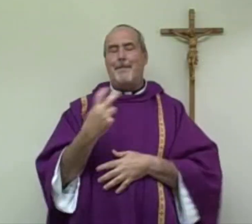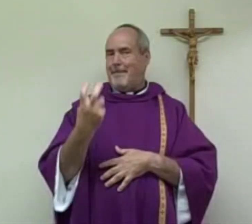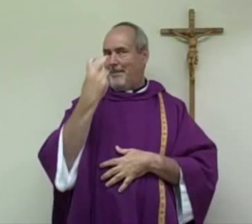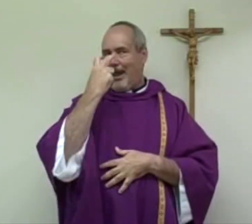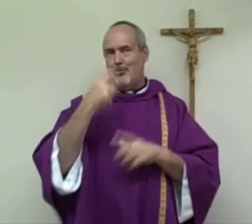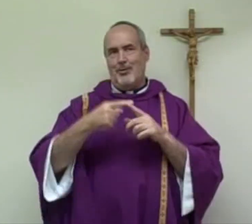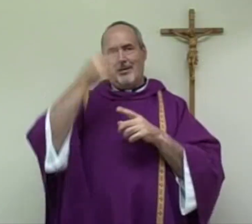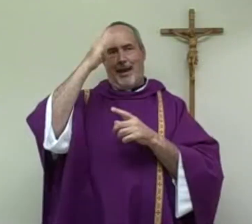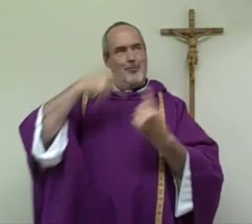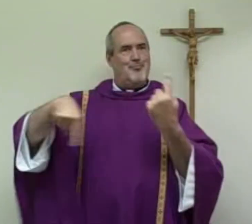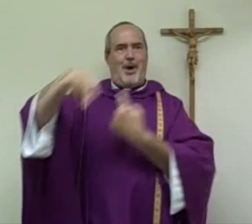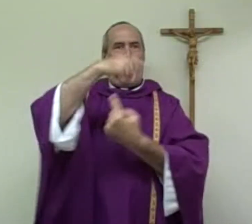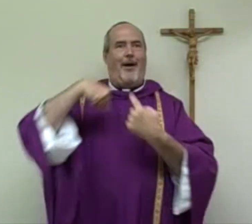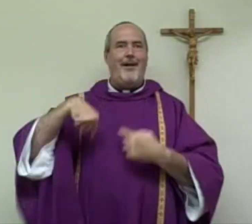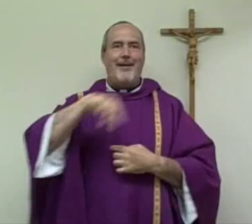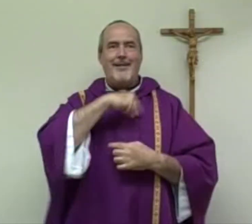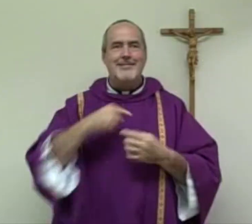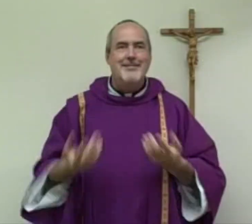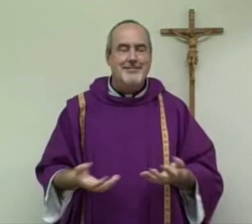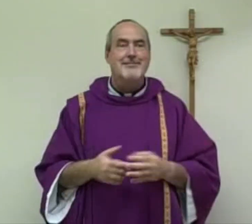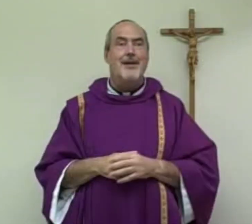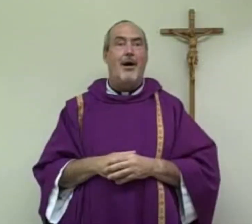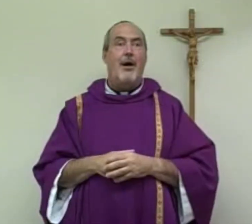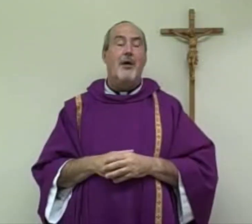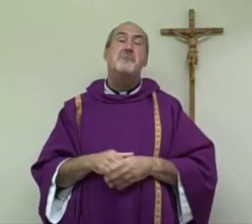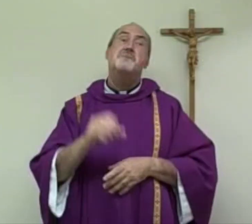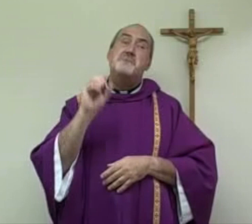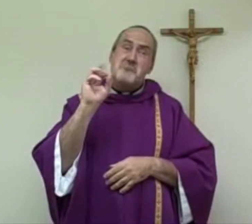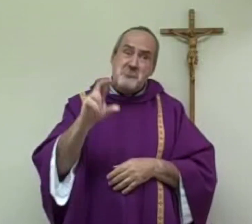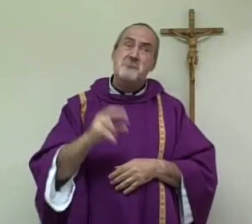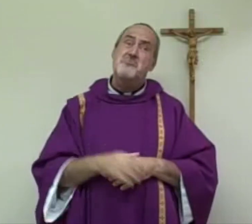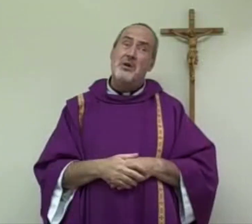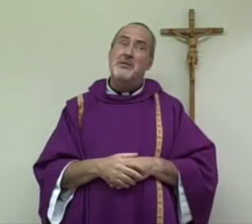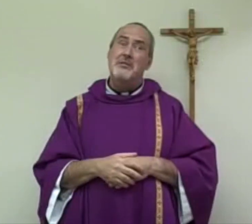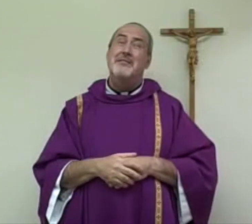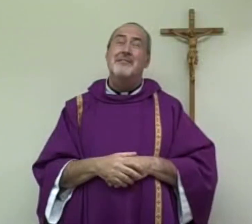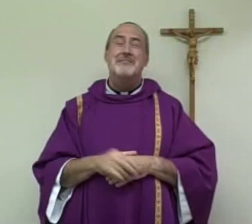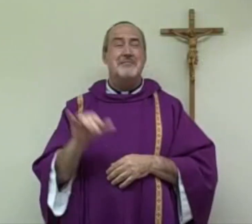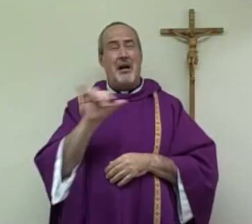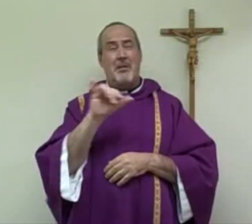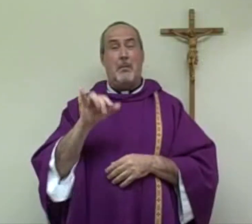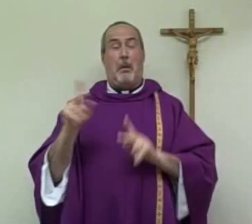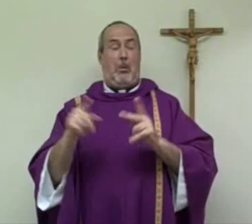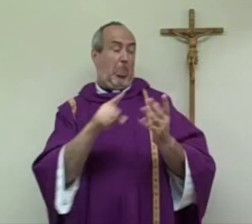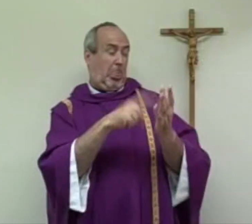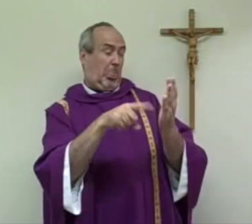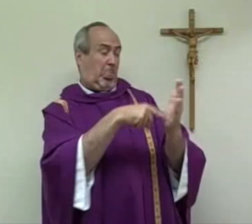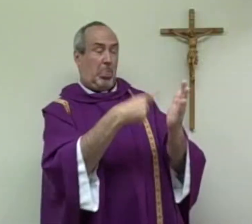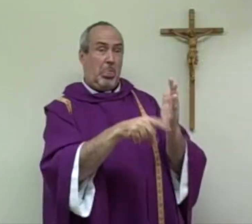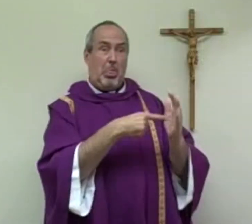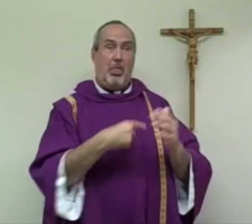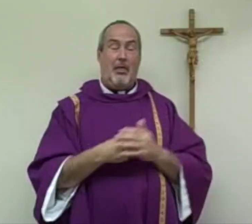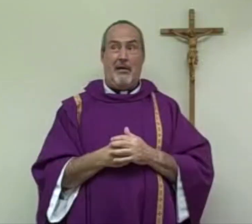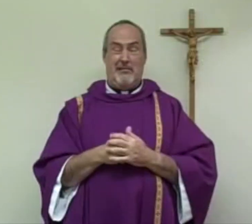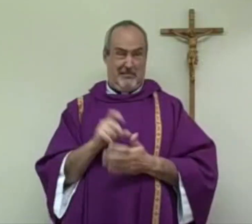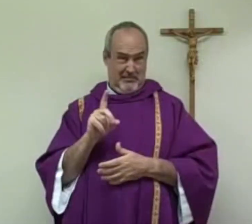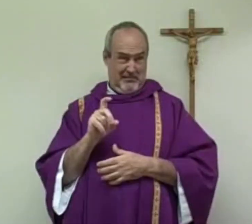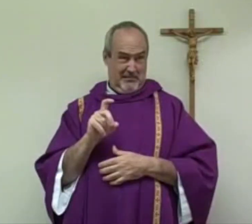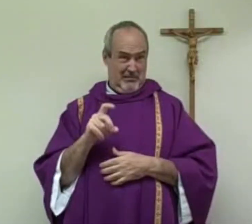even appreciate that. Meaning we're blind to God being all around us. And also when people criticize